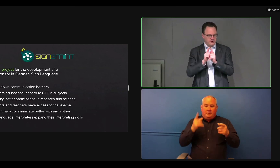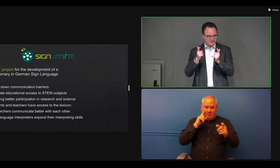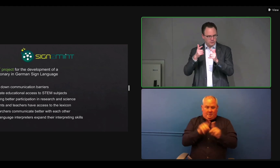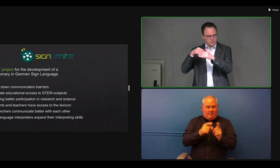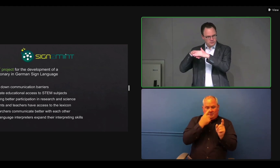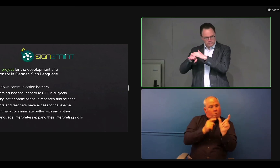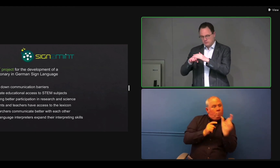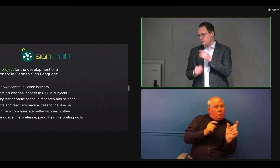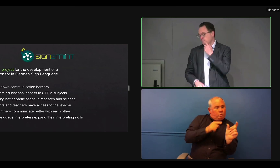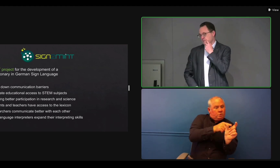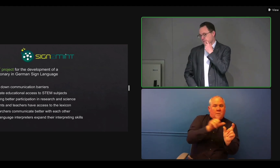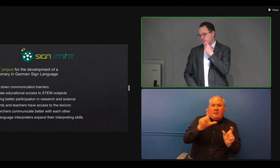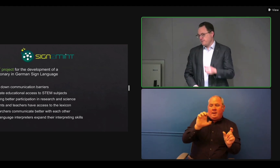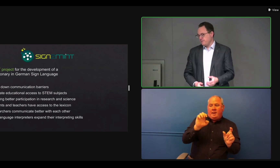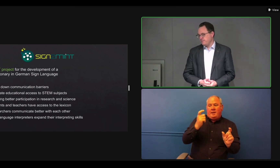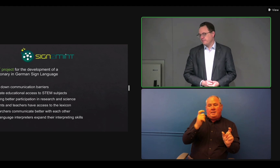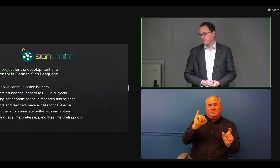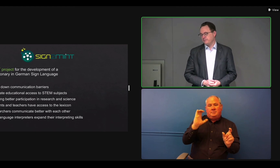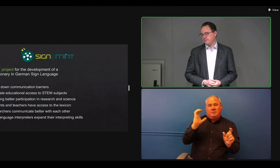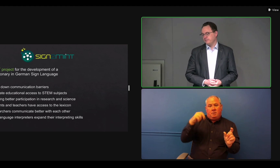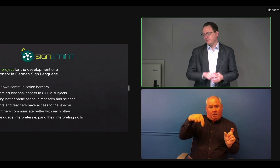STEM lexicon,